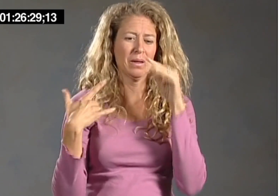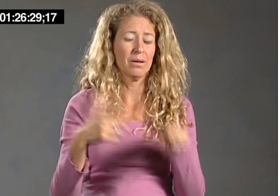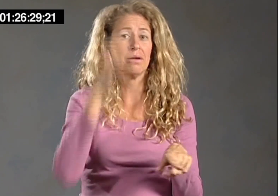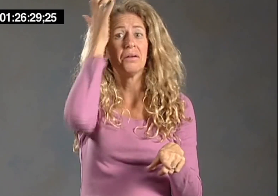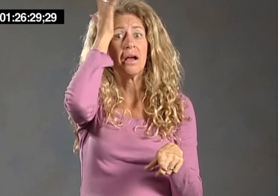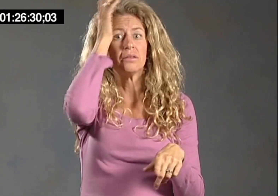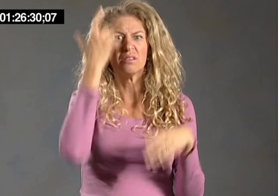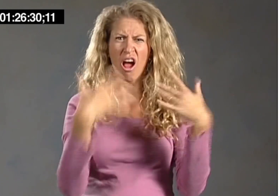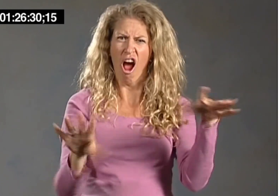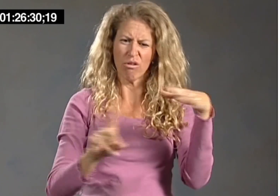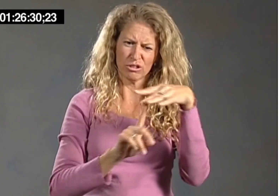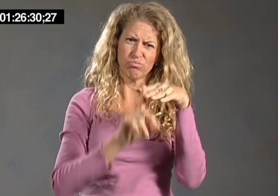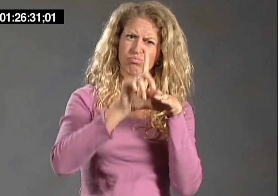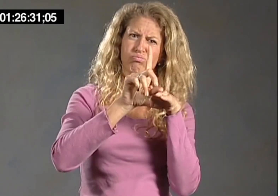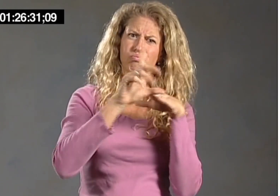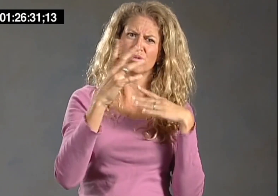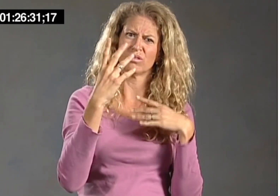have scarecrows.